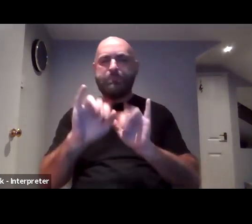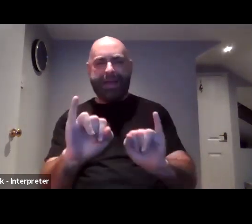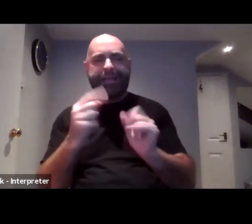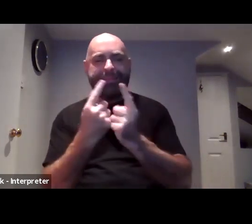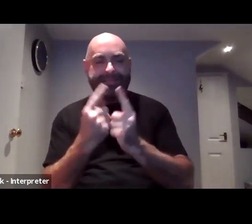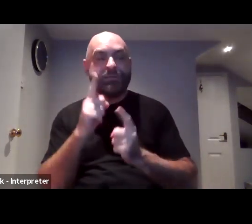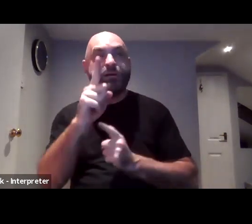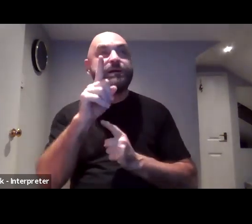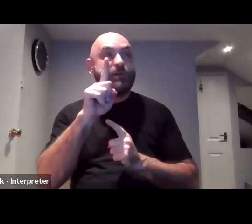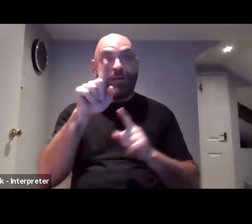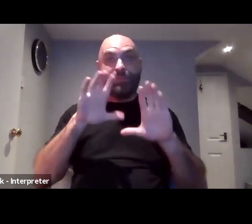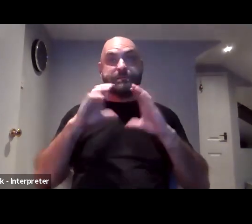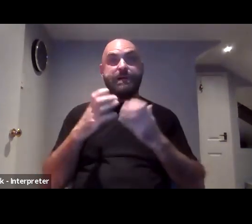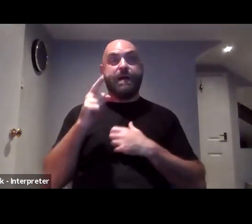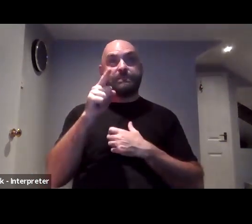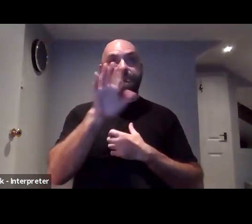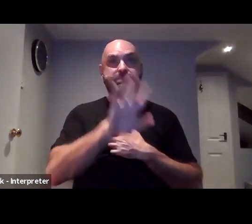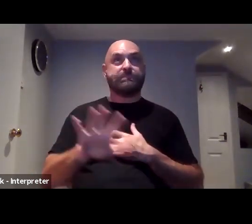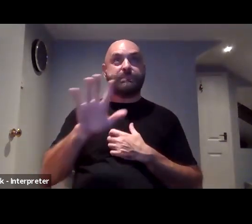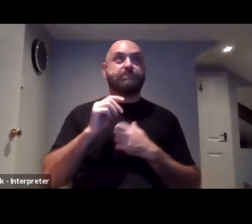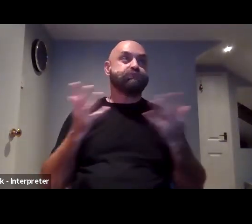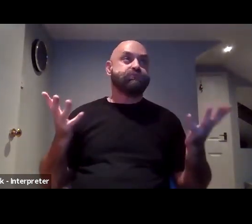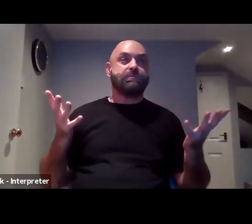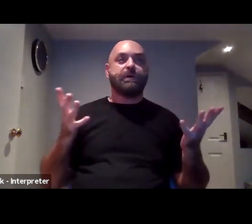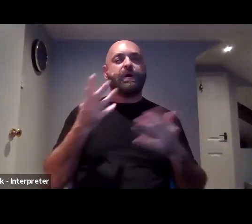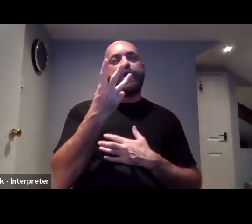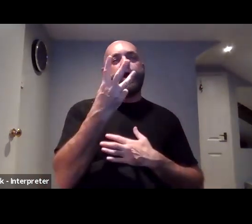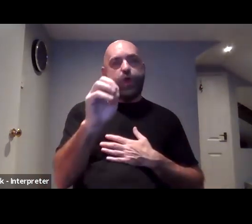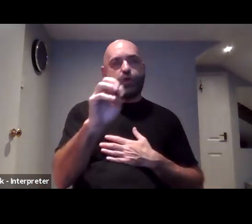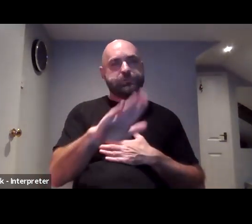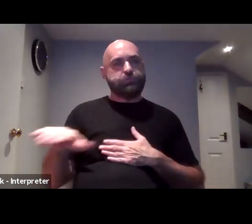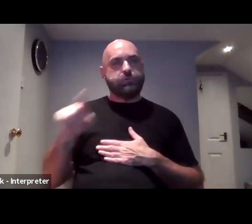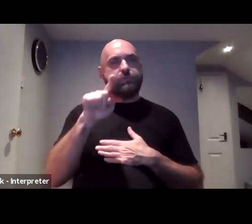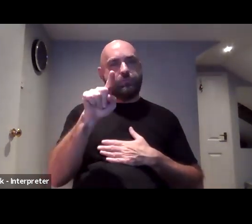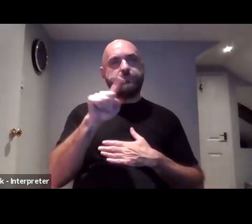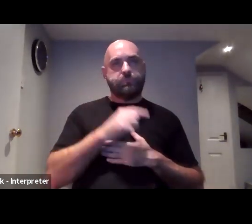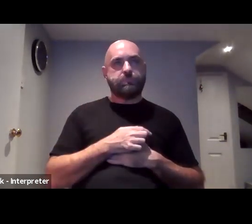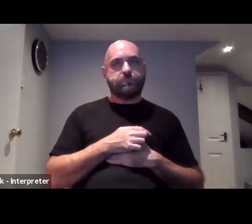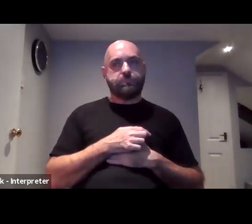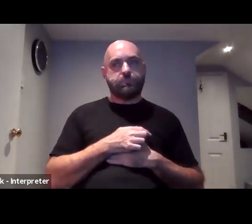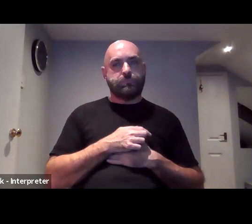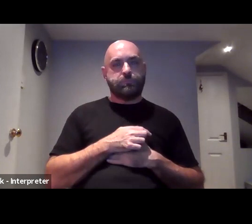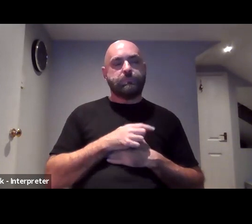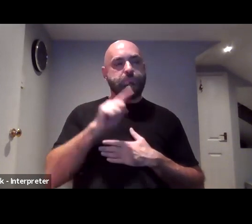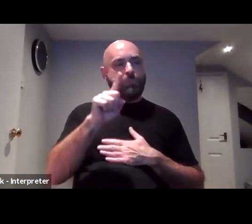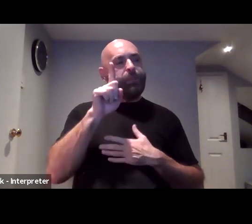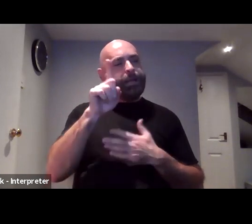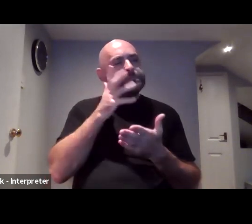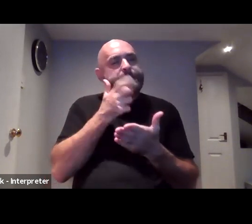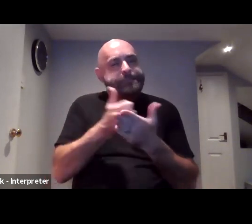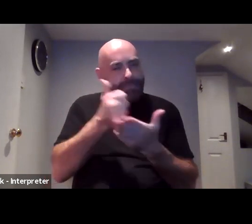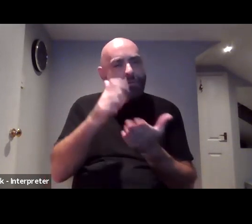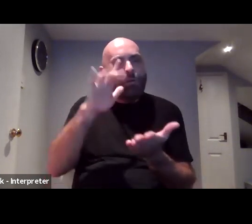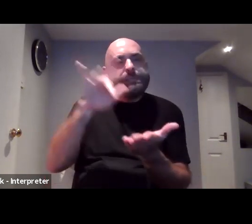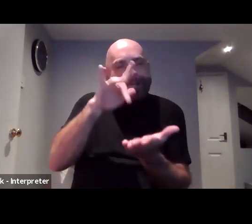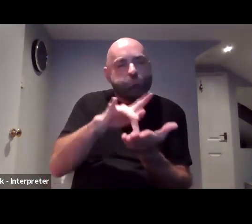So in a class of 30 people in typical